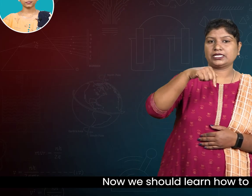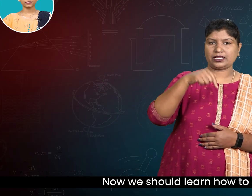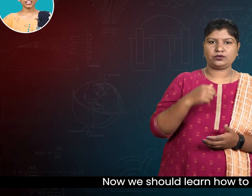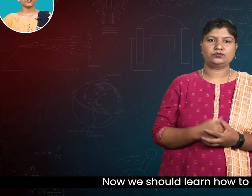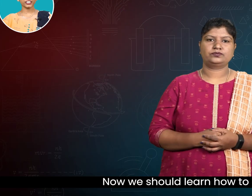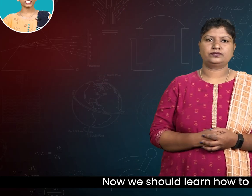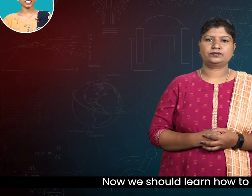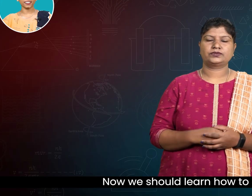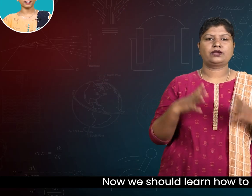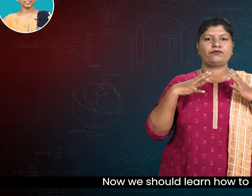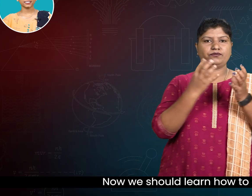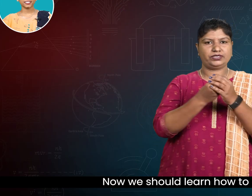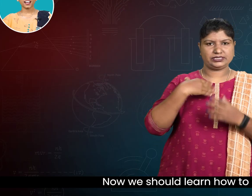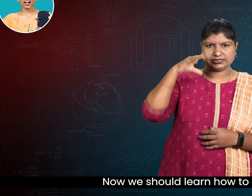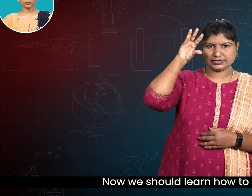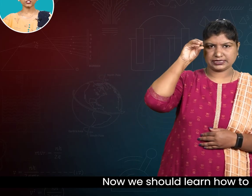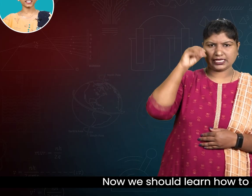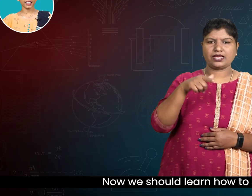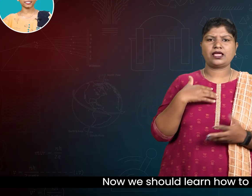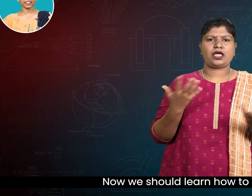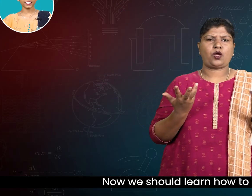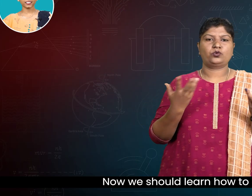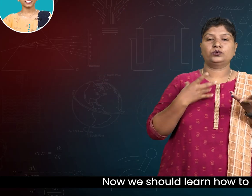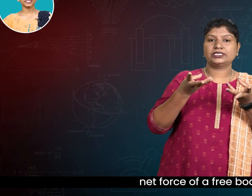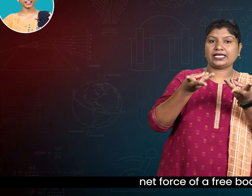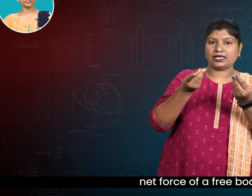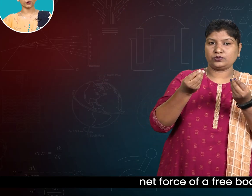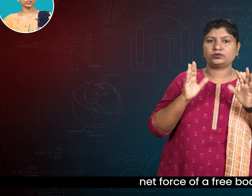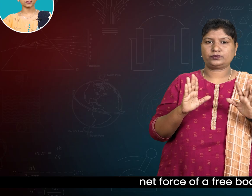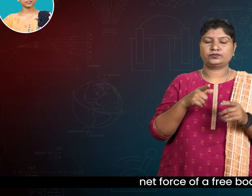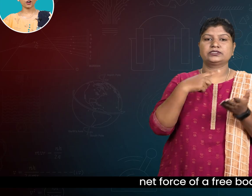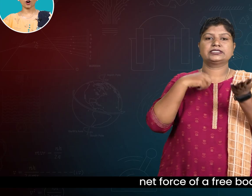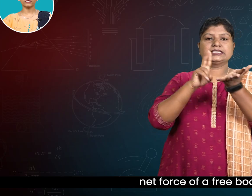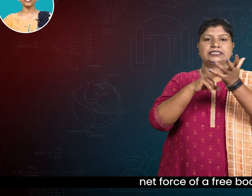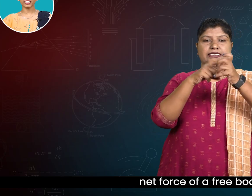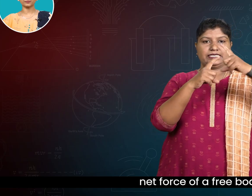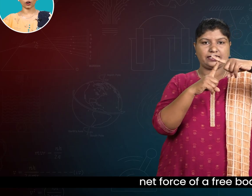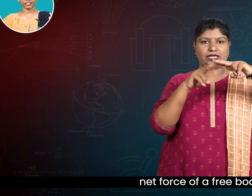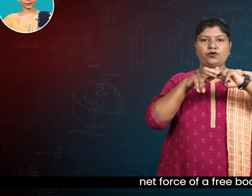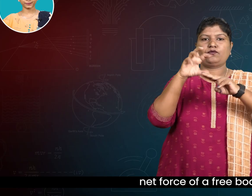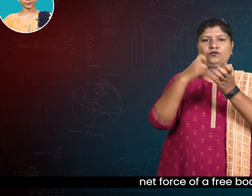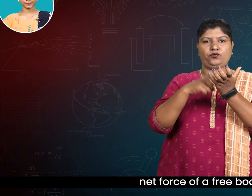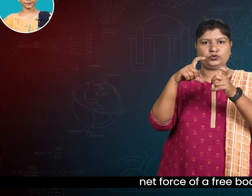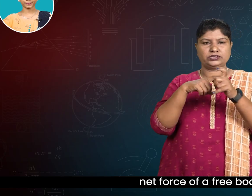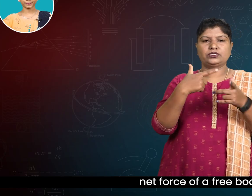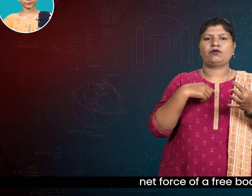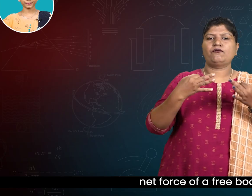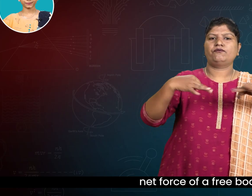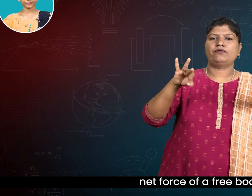Now, we shall learn how to calculate net force of a free body.